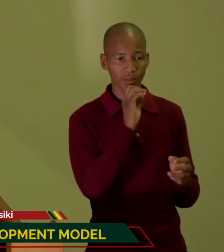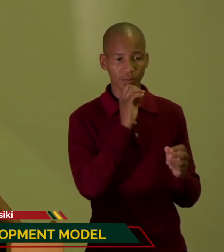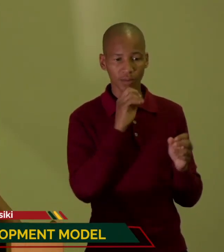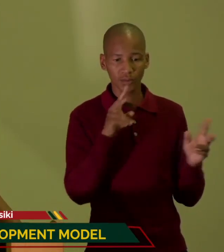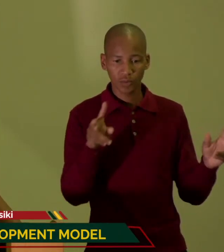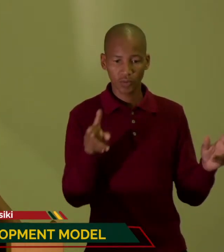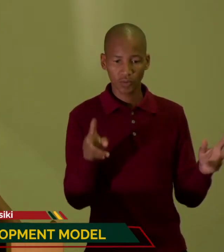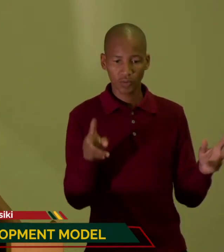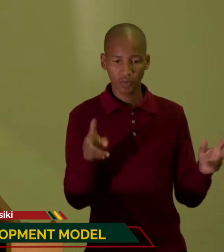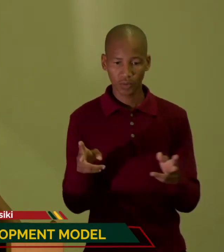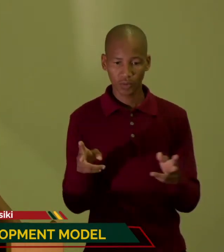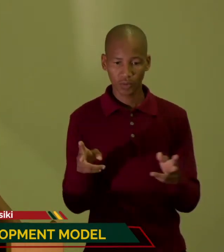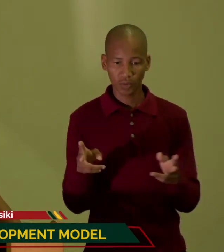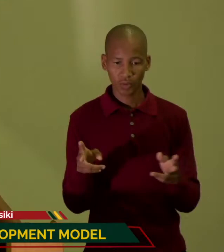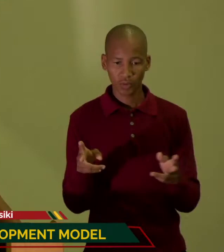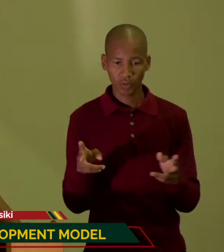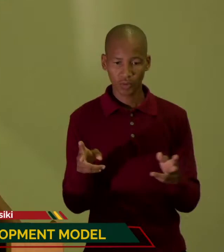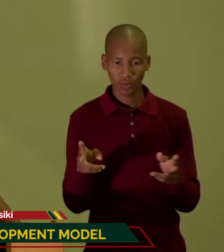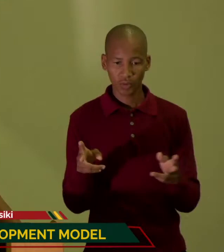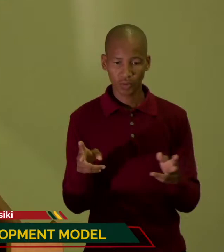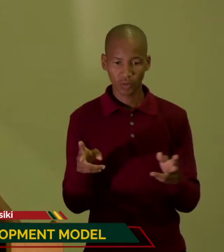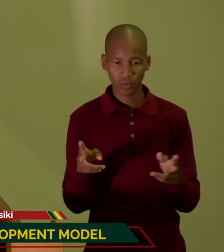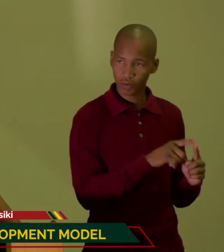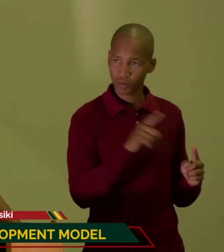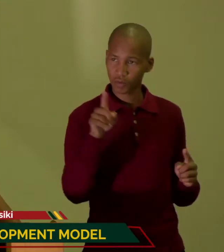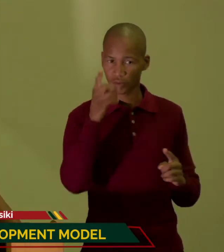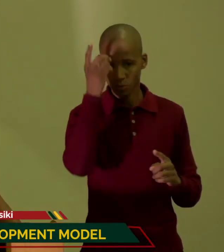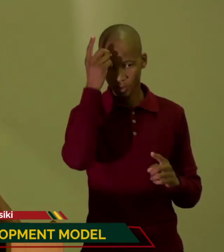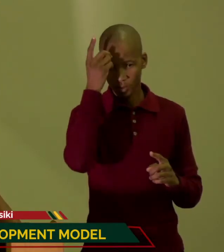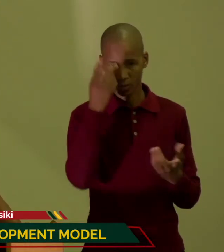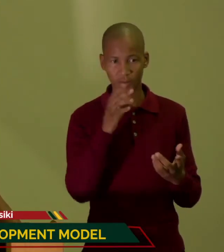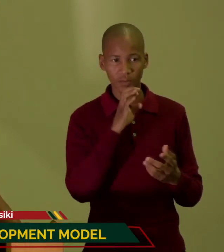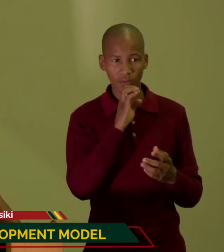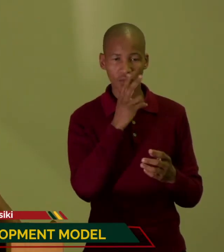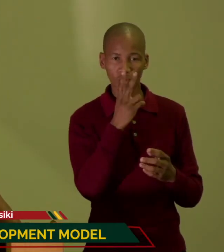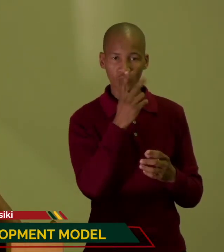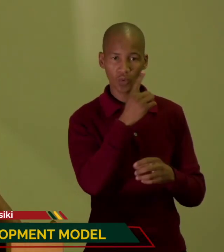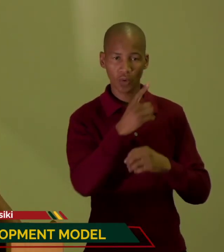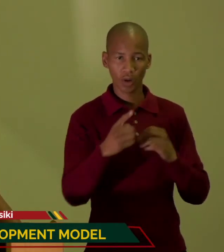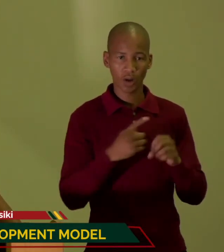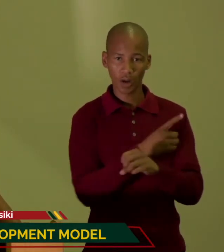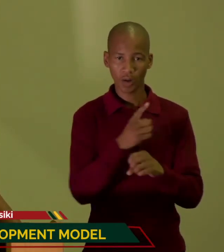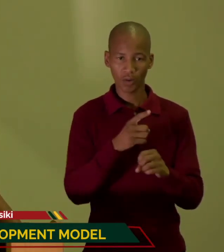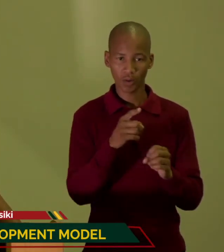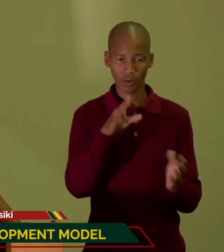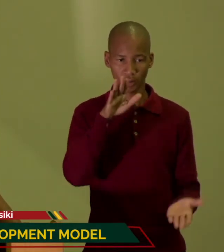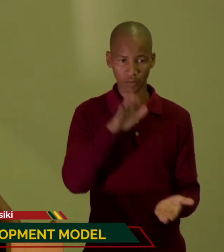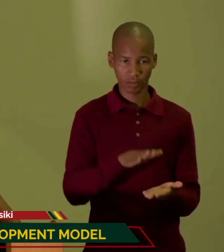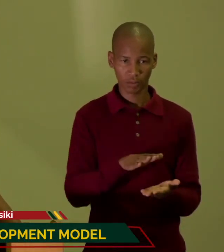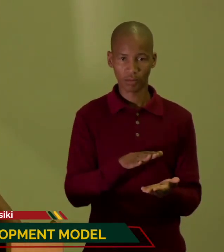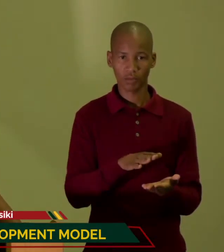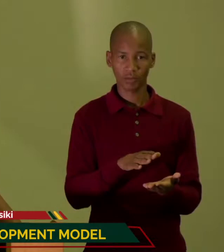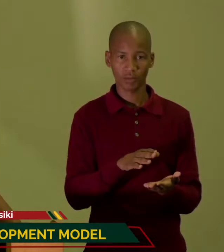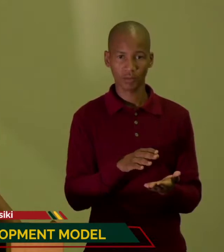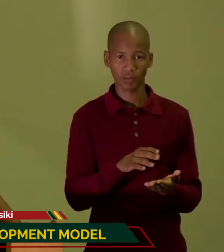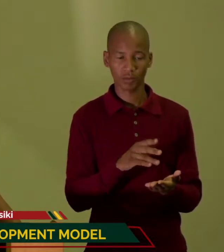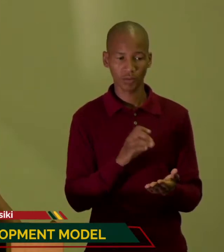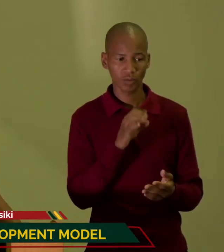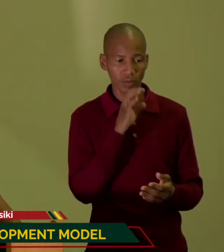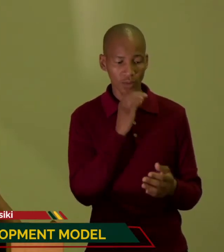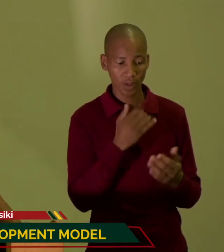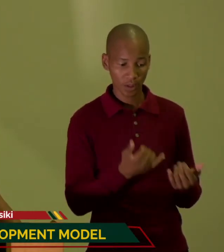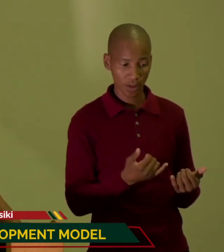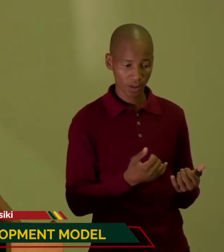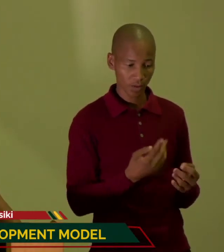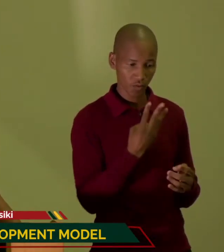hours to get them from this area, shorten by 2 hours. At the moment, we are taking 4 hours going there